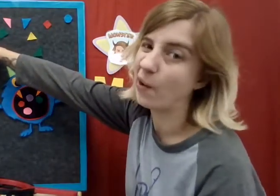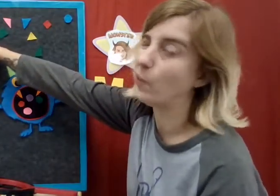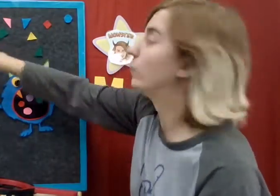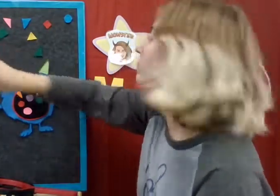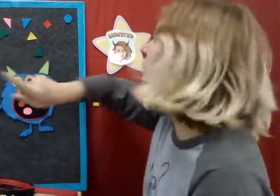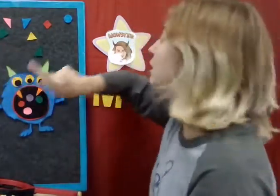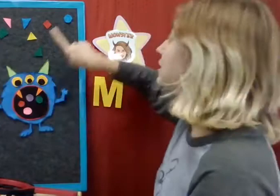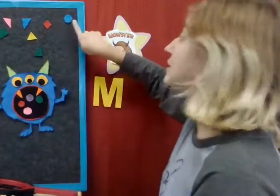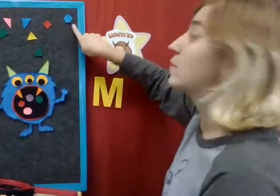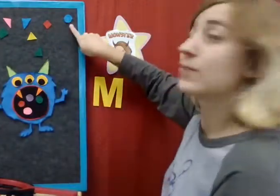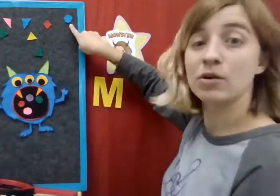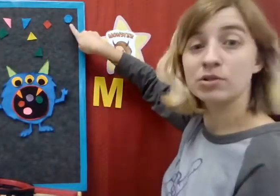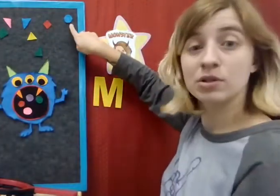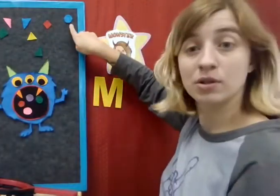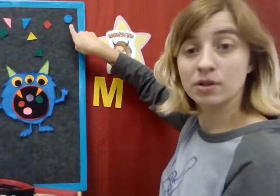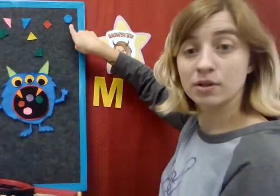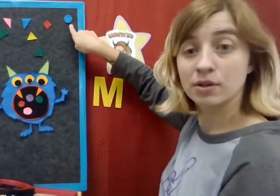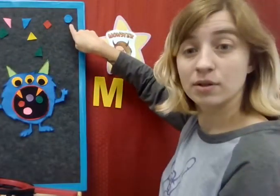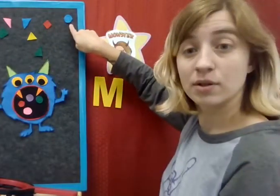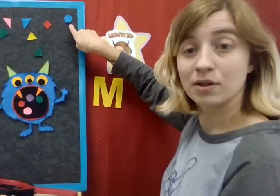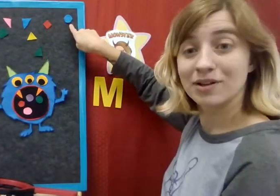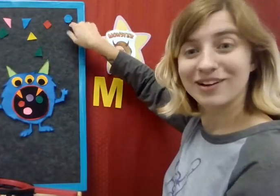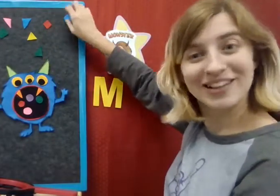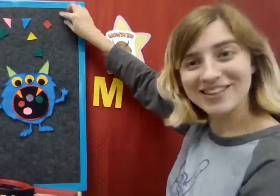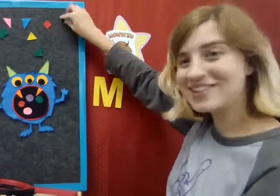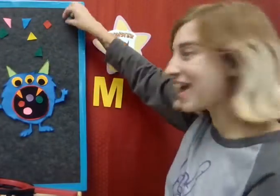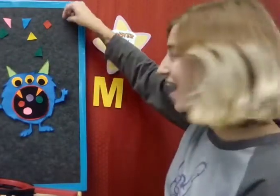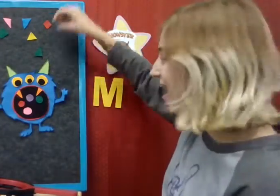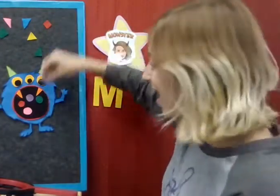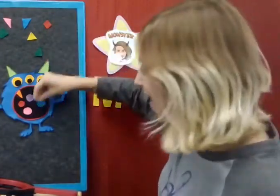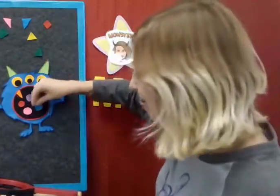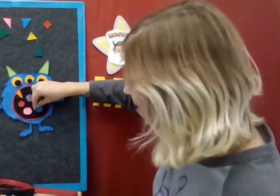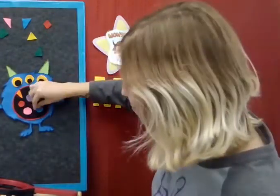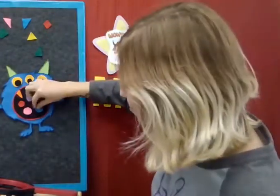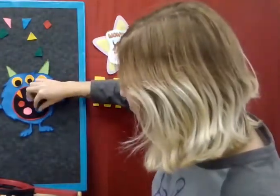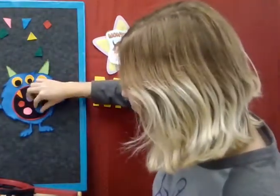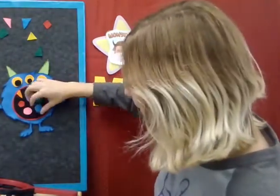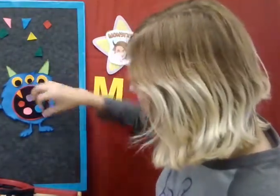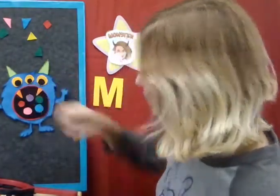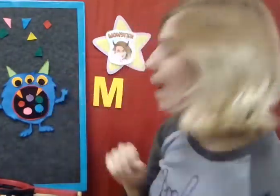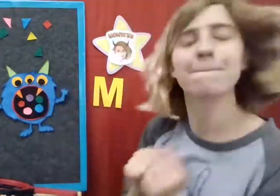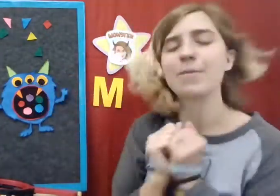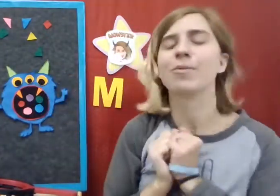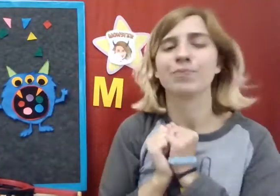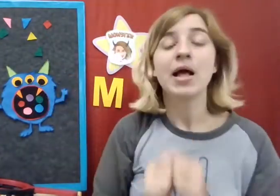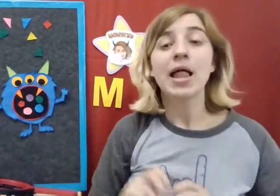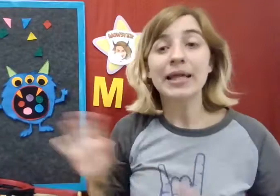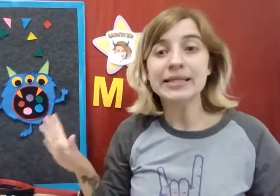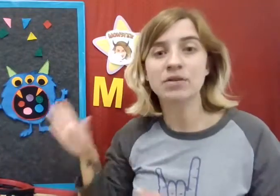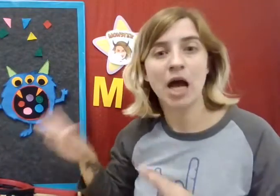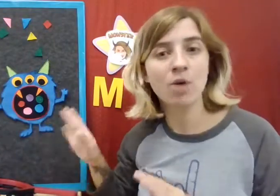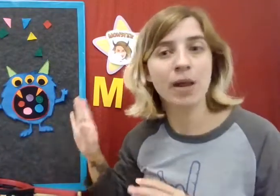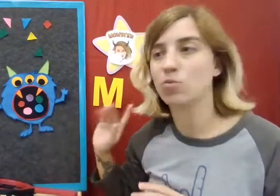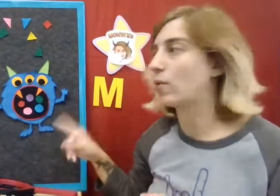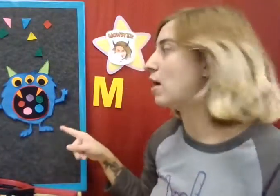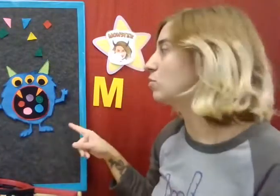No. Is this one round? Yeah, that one's round. Let's count how many round